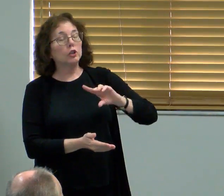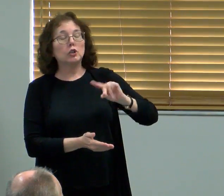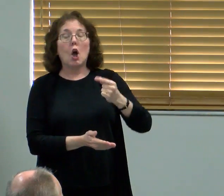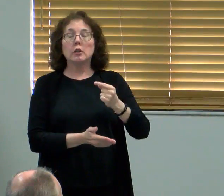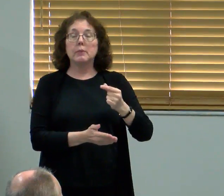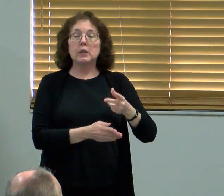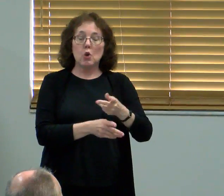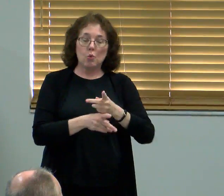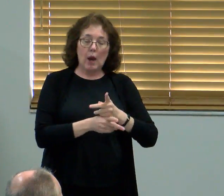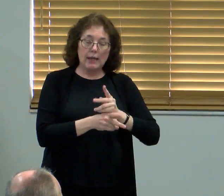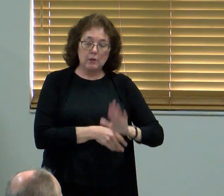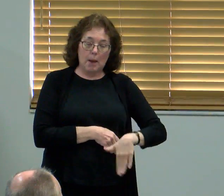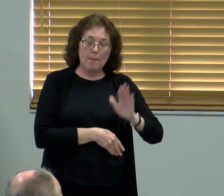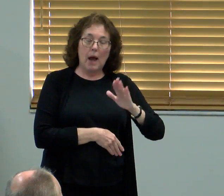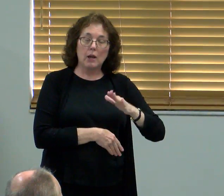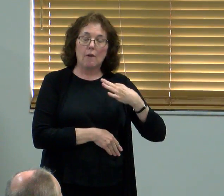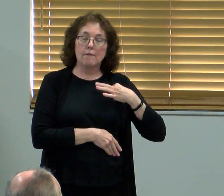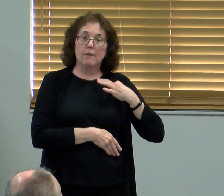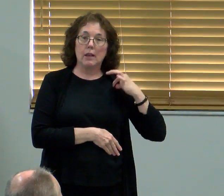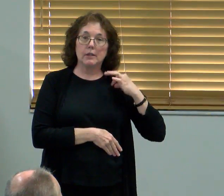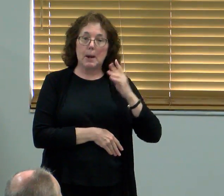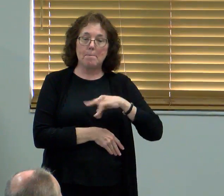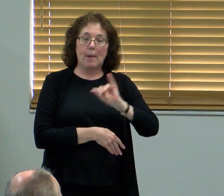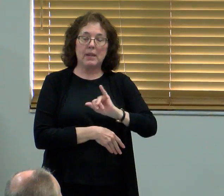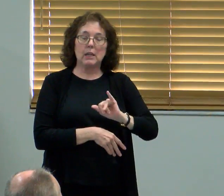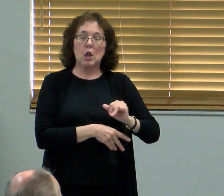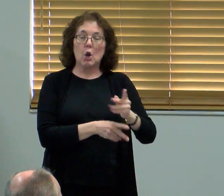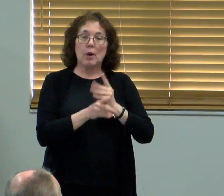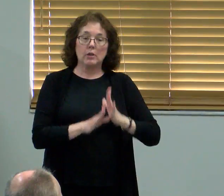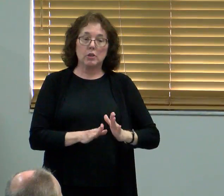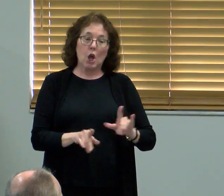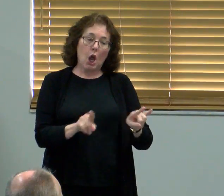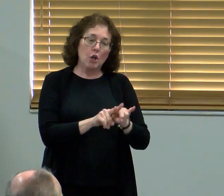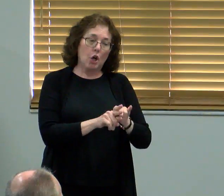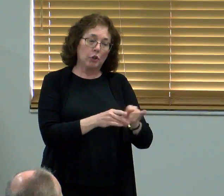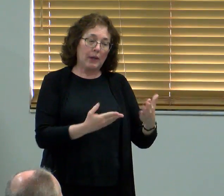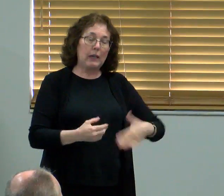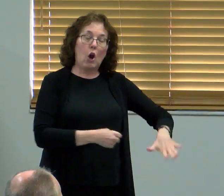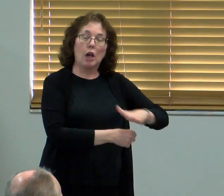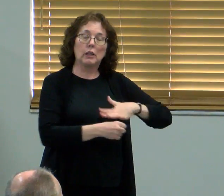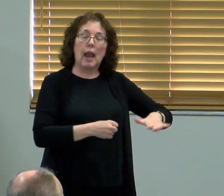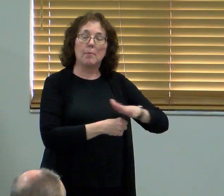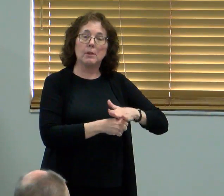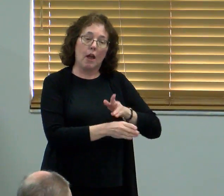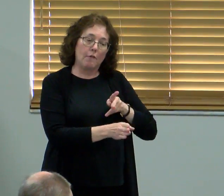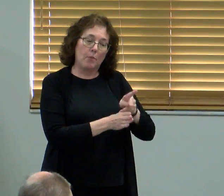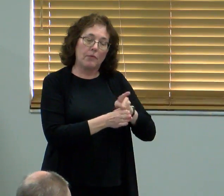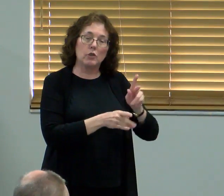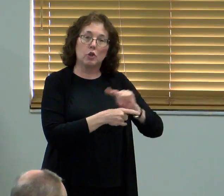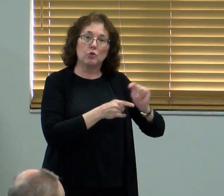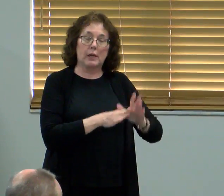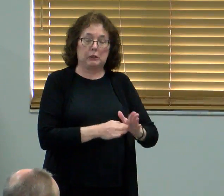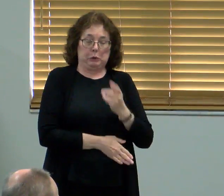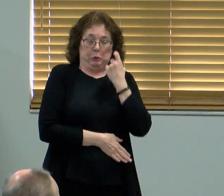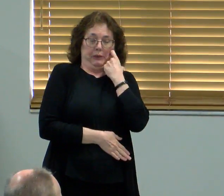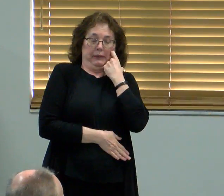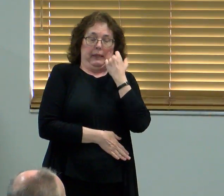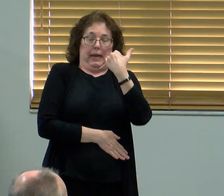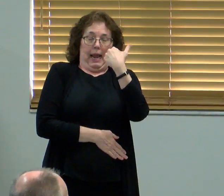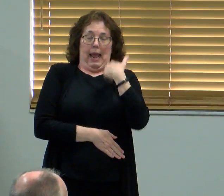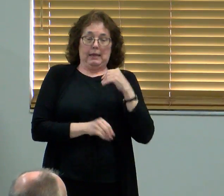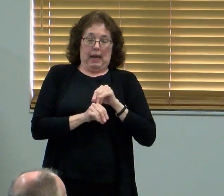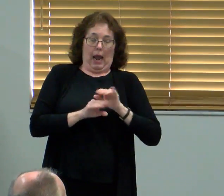puppy raisers, and many of our dogs on campus in professional training. Recently, during an outbreak of the